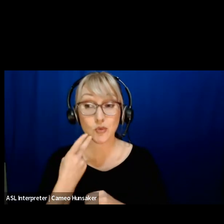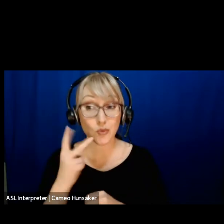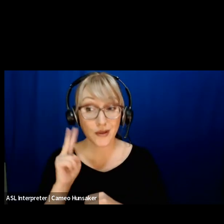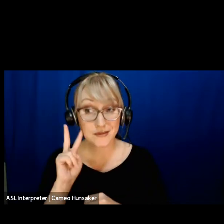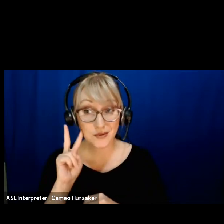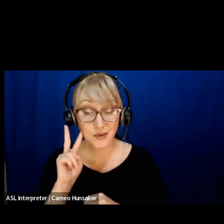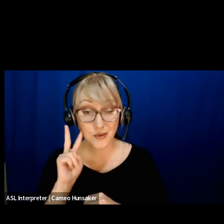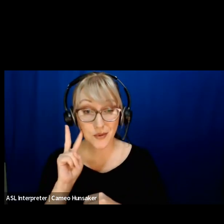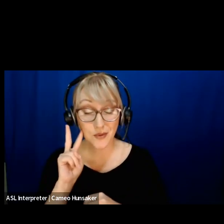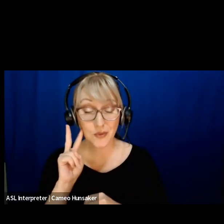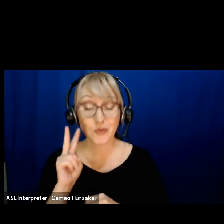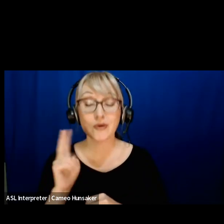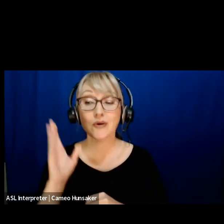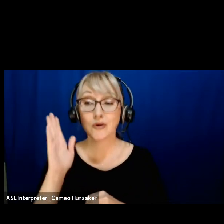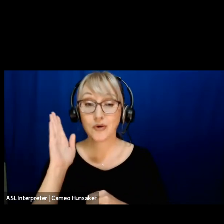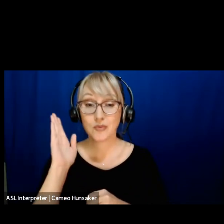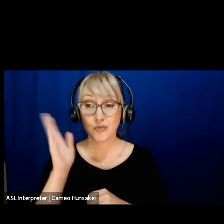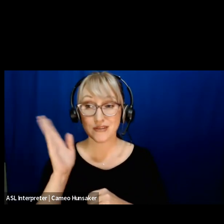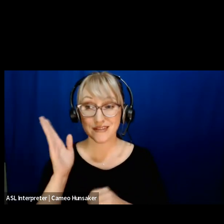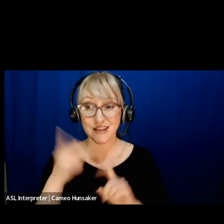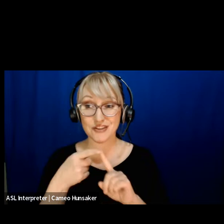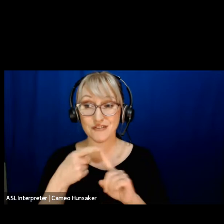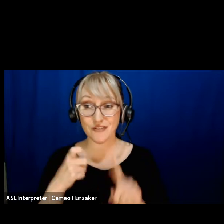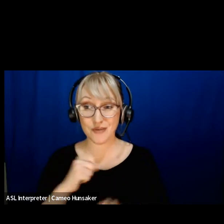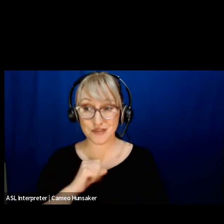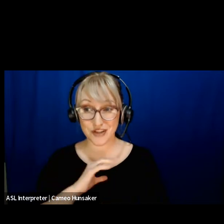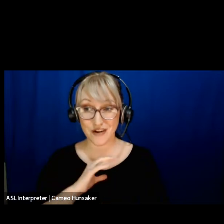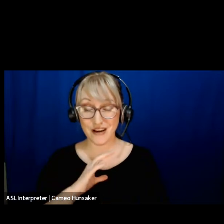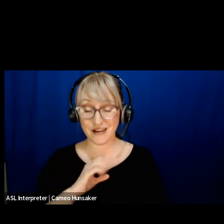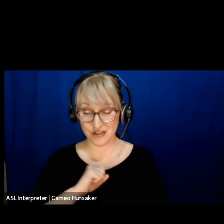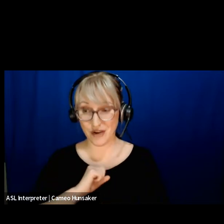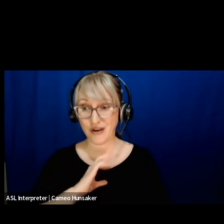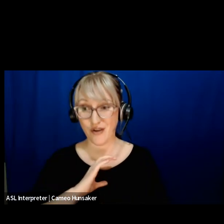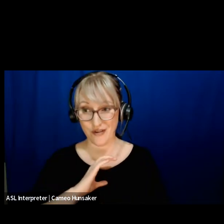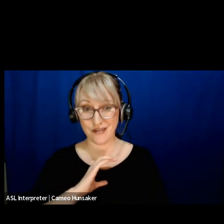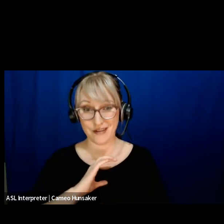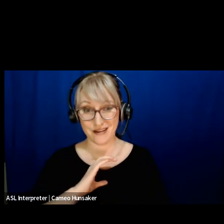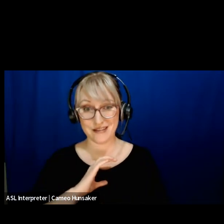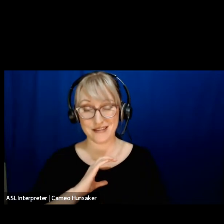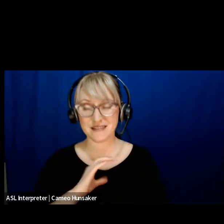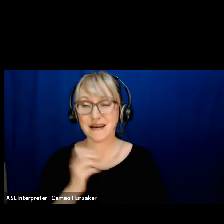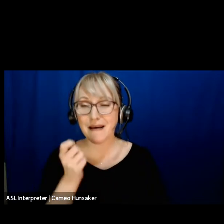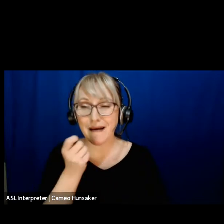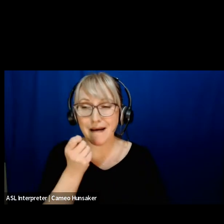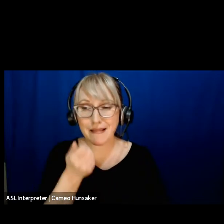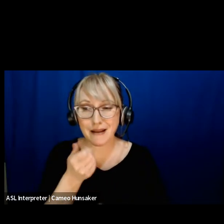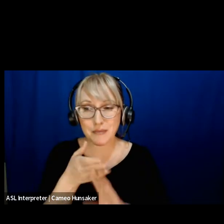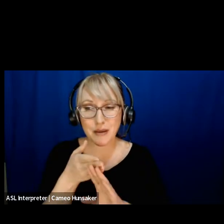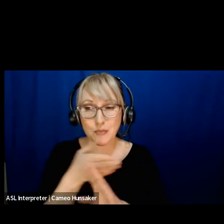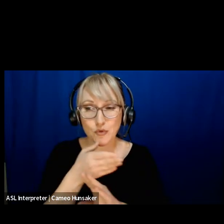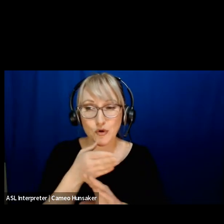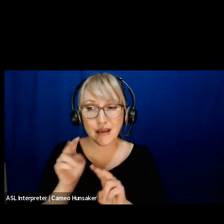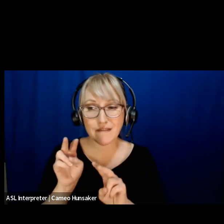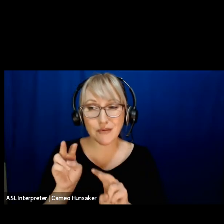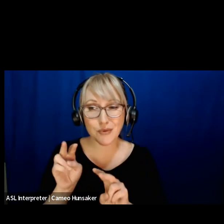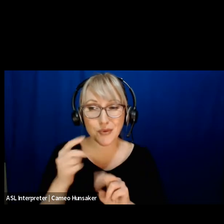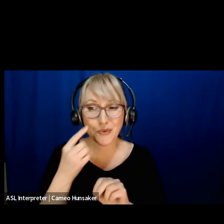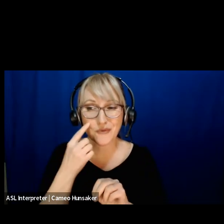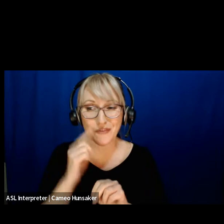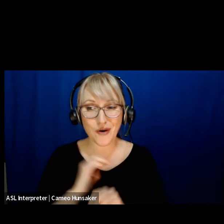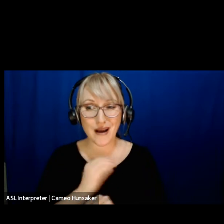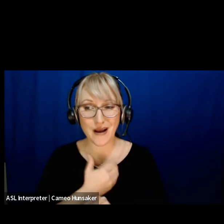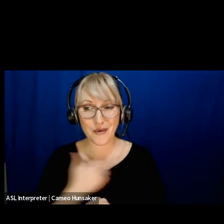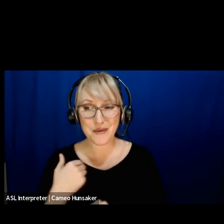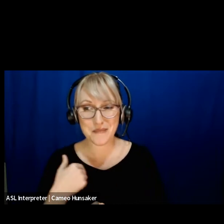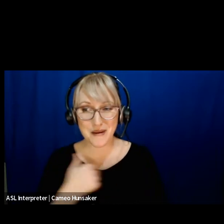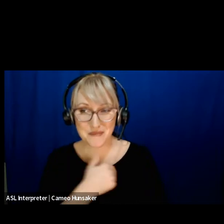we had a presentation from Sherry Collins. And so we had a little preview for all our members to see